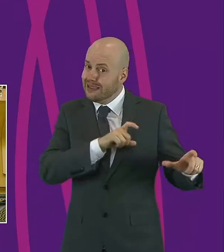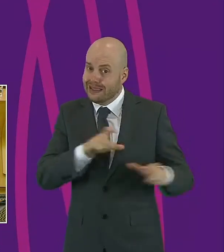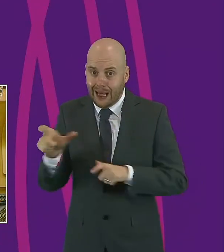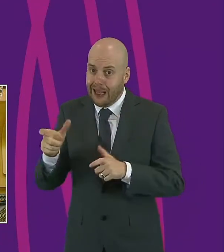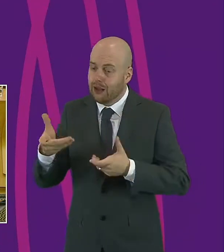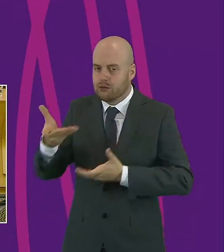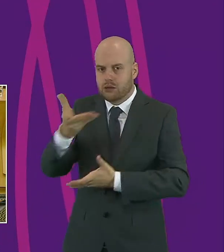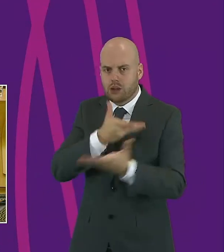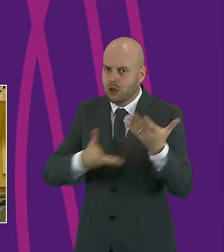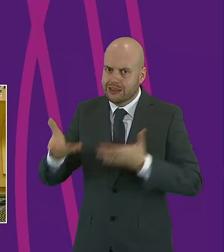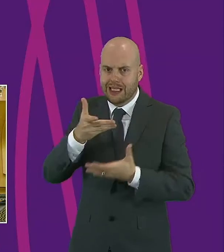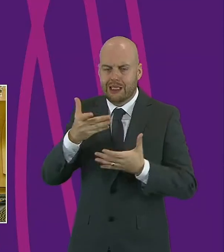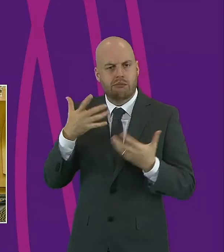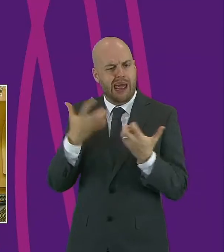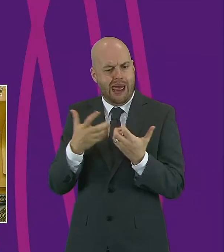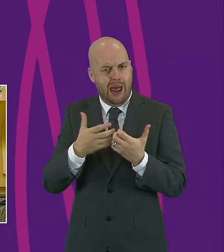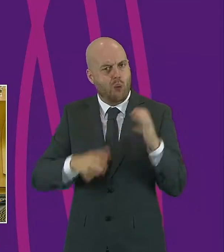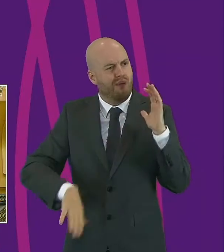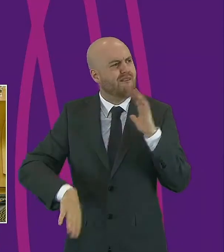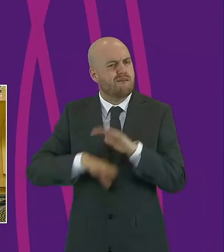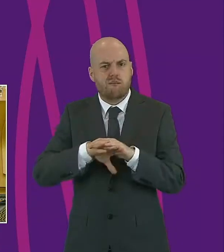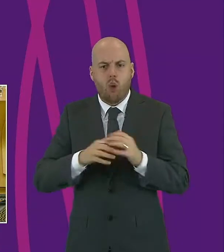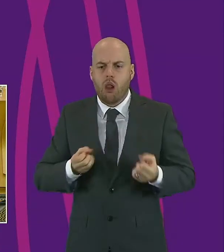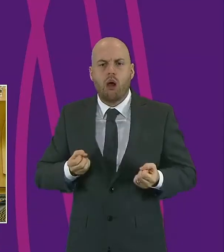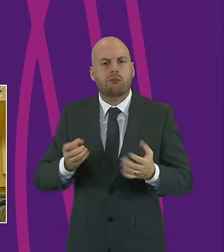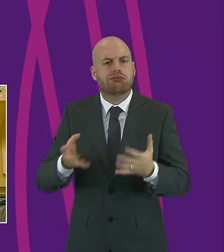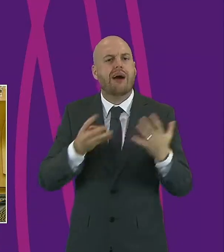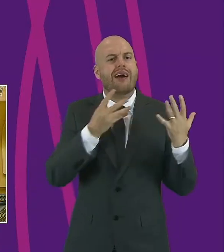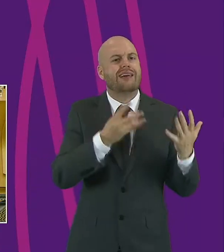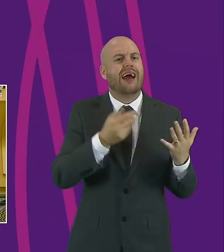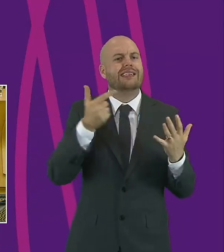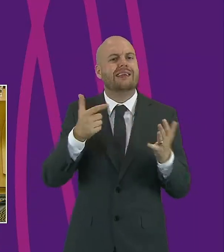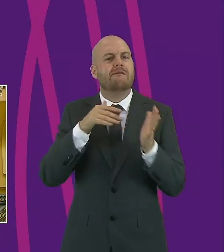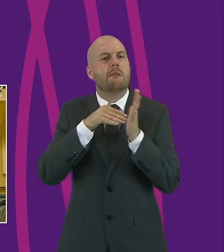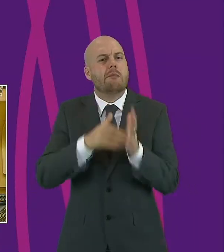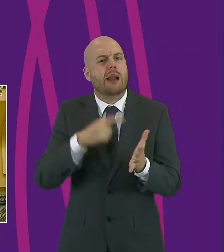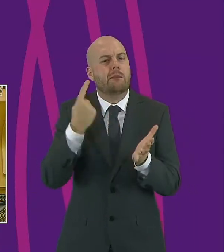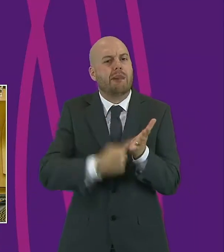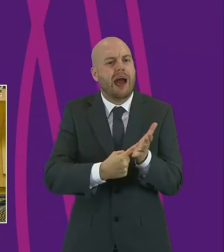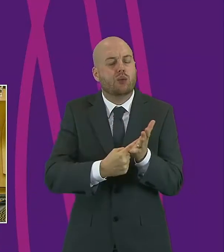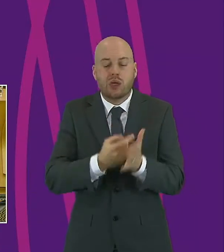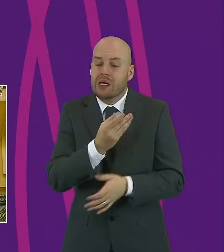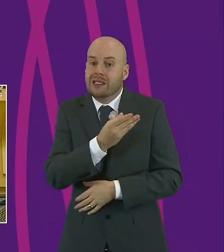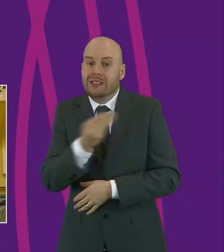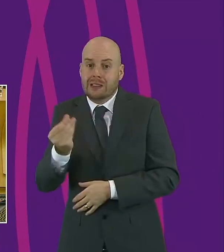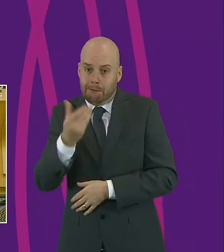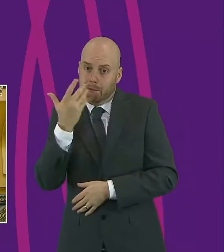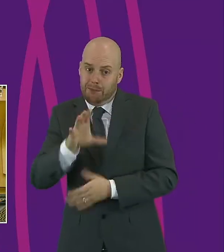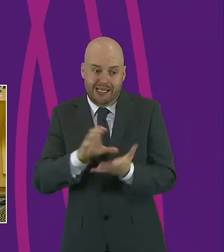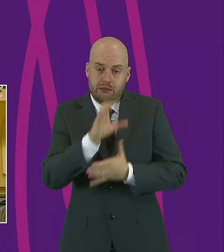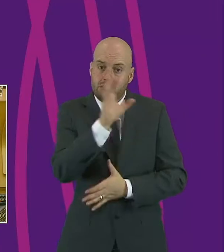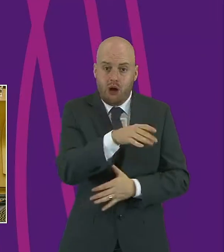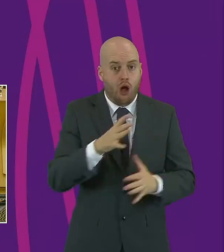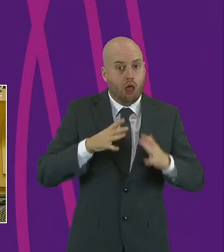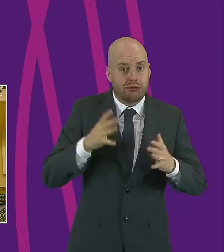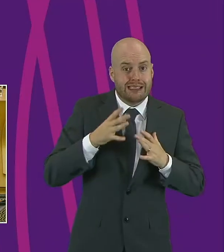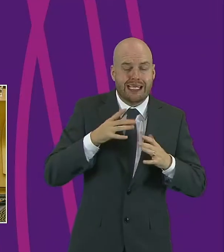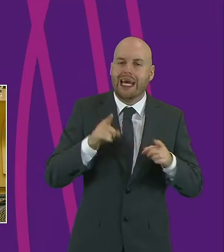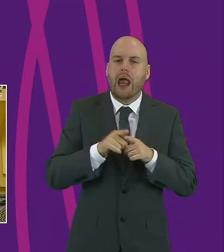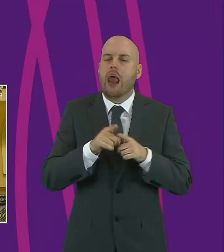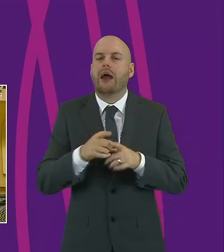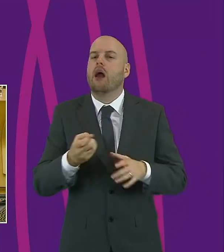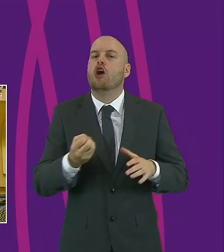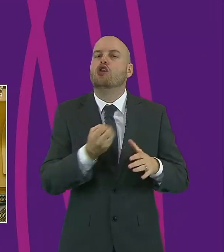of the full £97 million consequential. Some of that has been allocated already. For example, the Grassroots Music